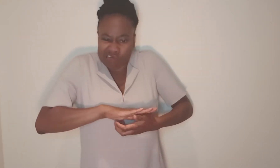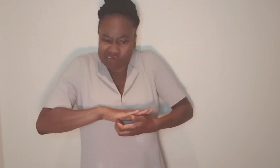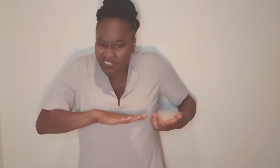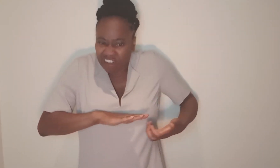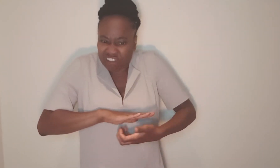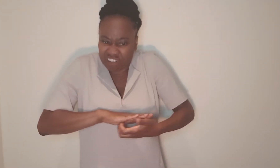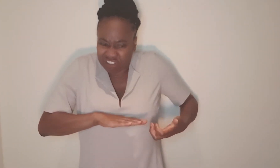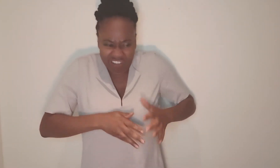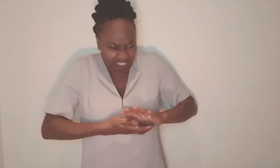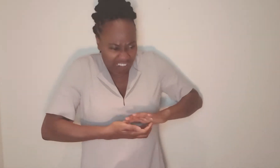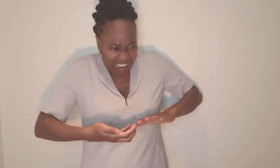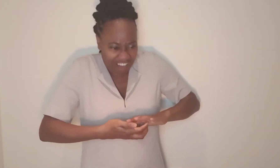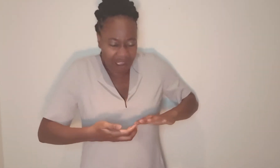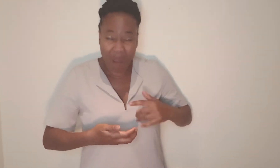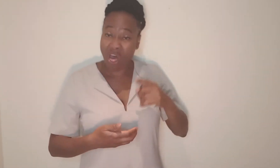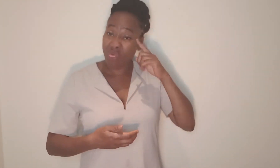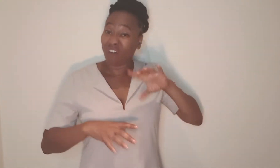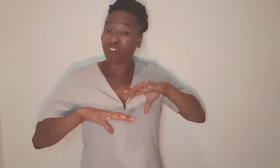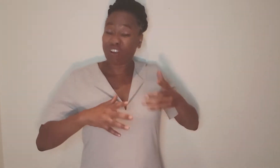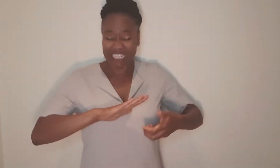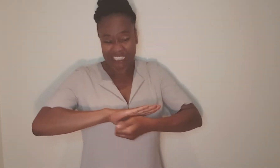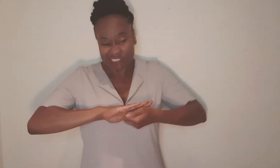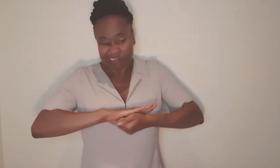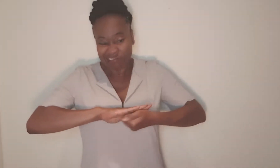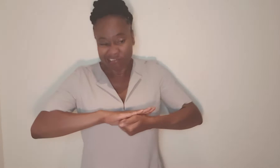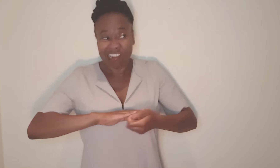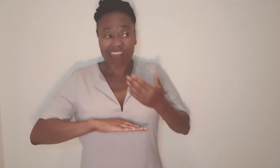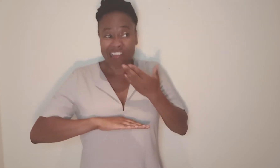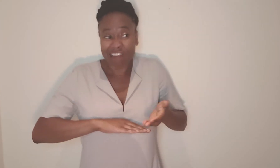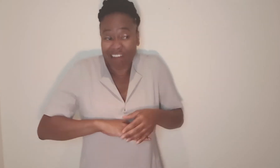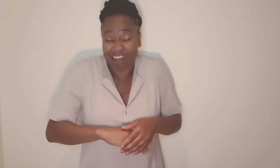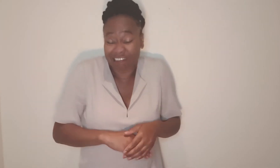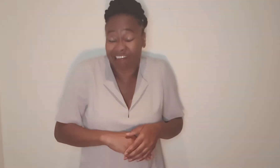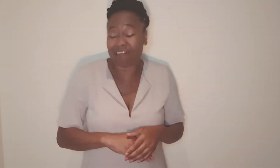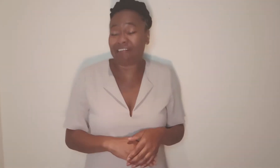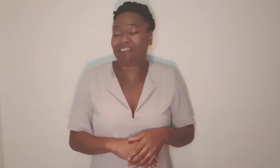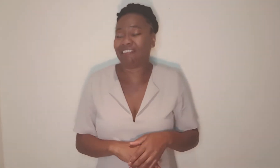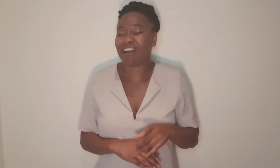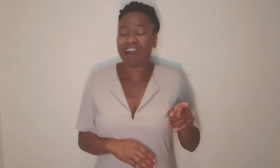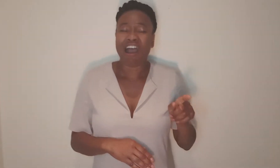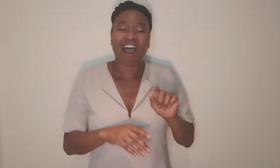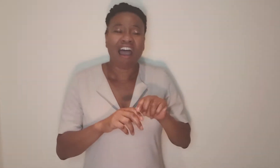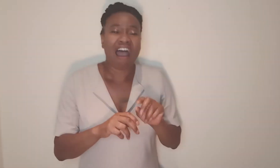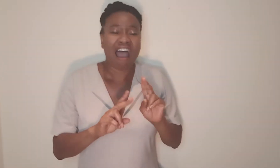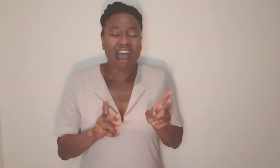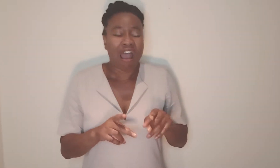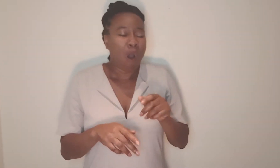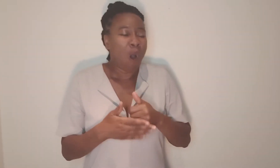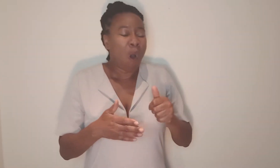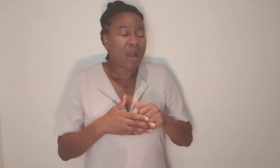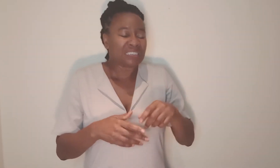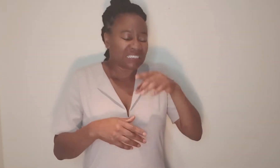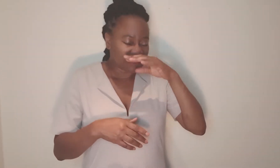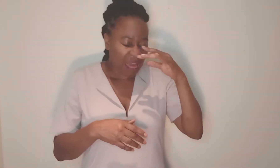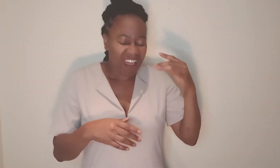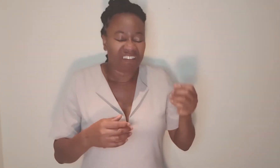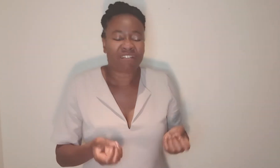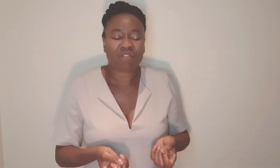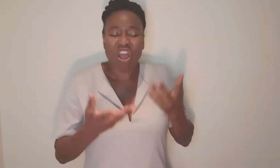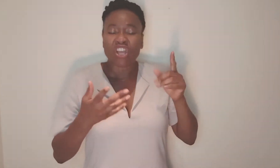But I considered it a bit of a free exfoliation. Their cleaner, Ruska, she always smells of Law Spring fresh, is from Latvia,